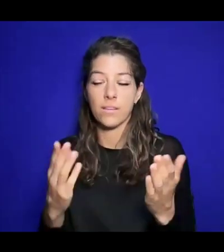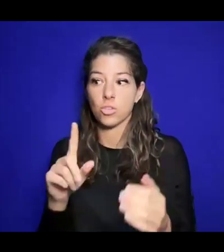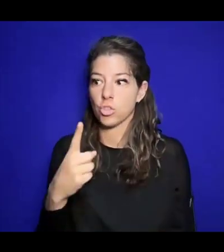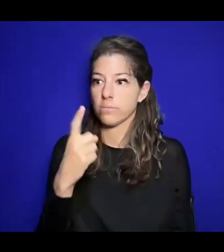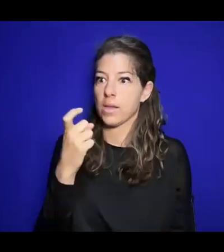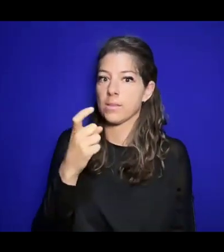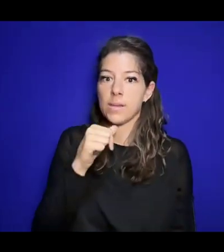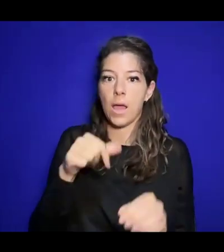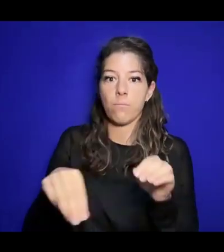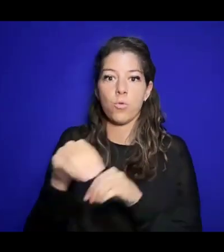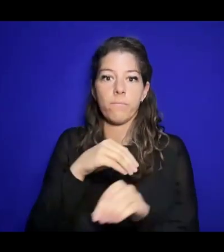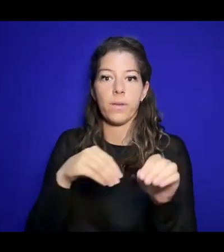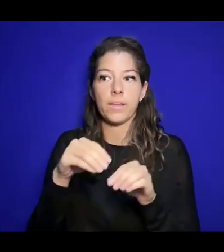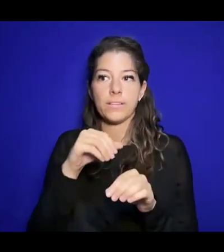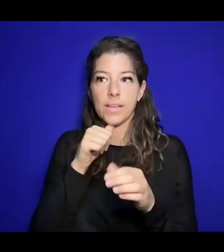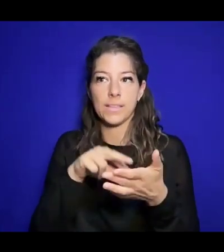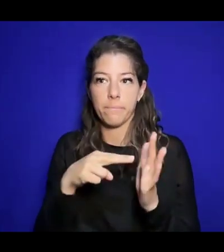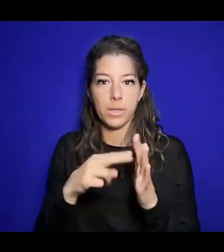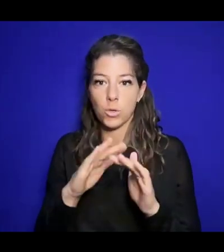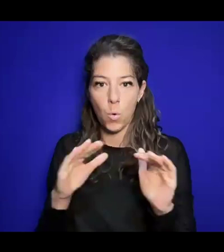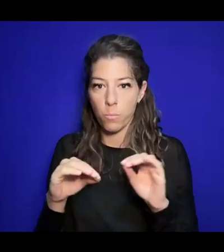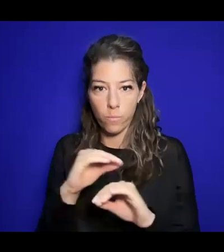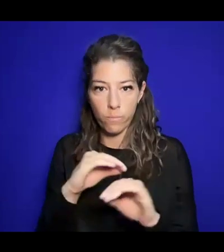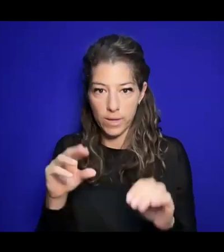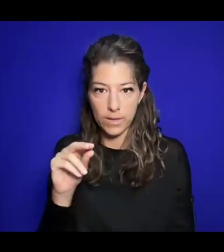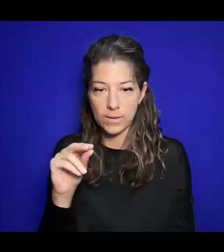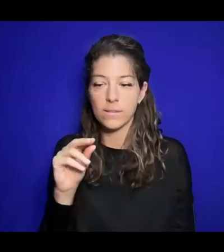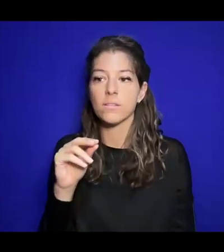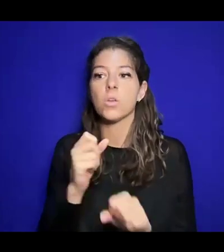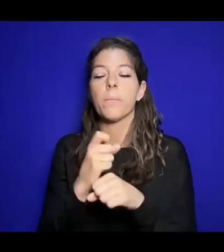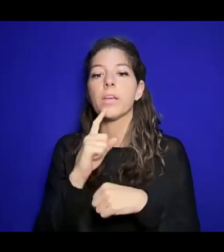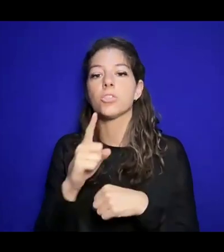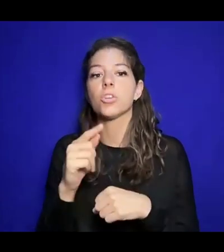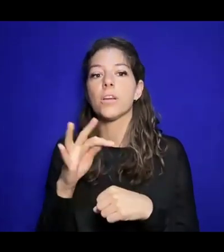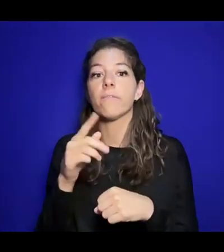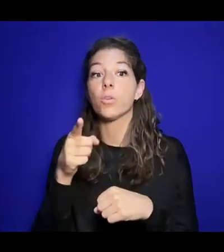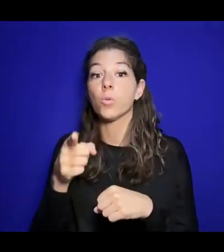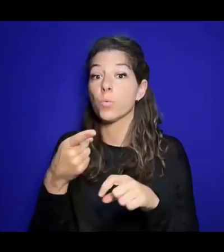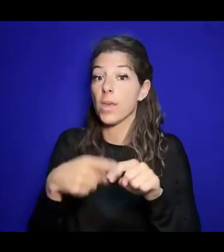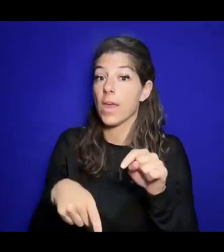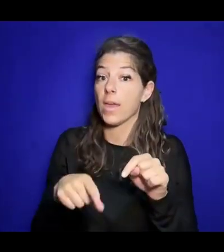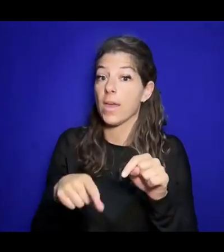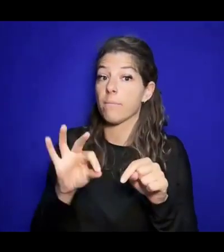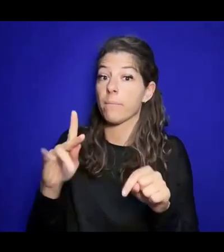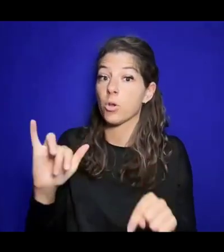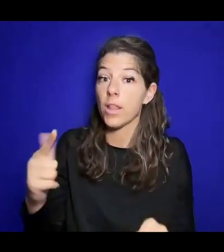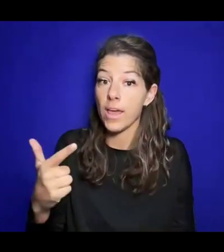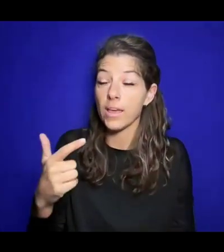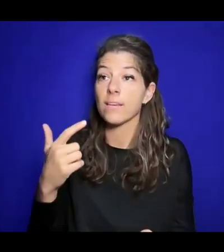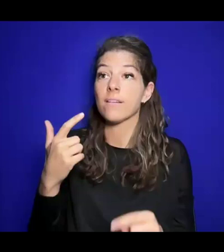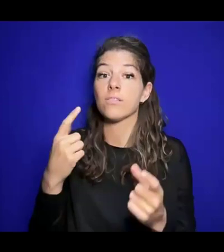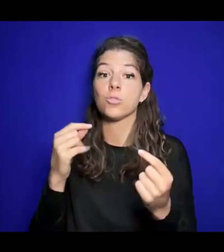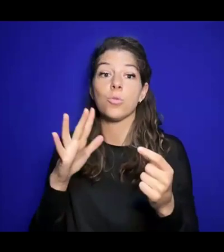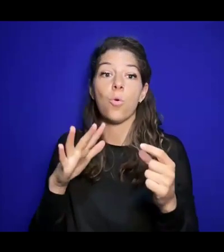at non-ambulatory does not mean no movement. So be sure if you cannot pick up your leg and do your